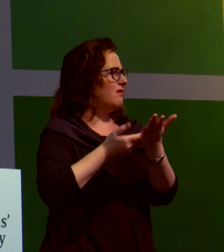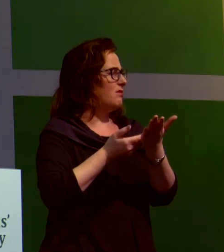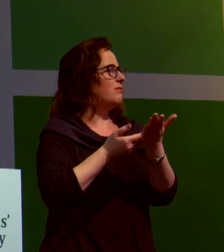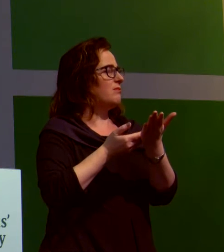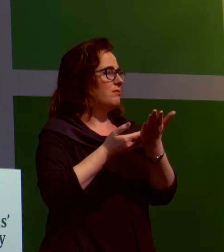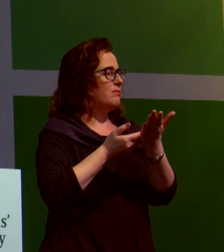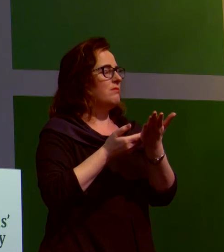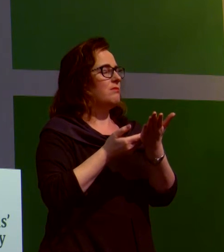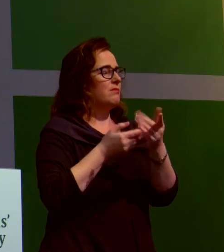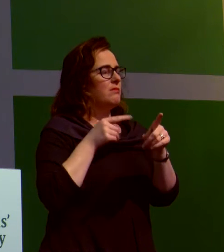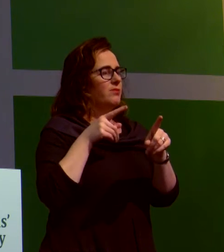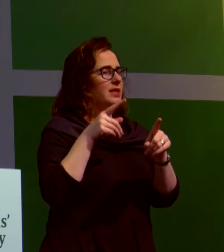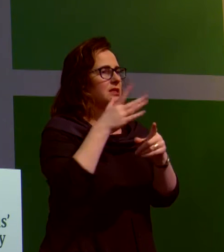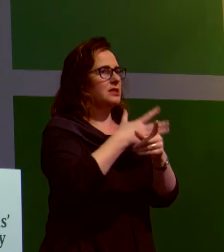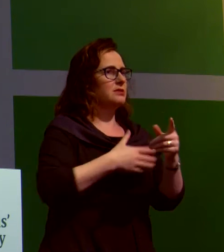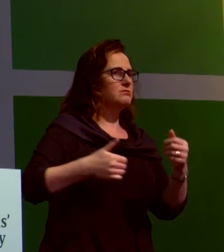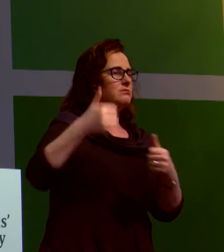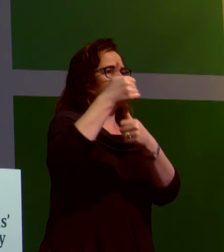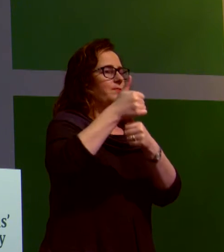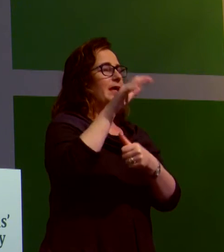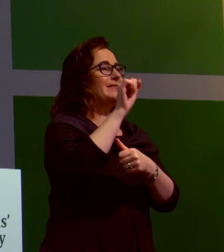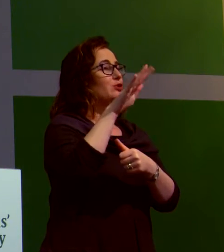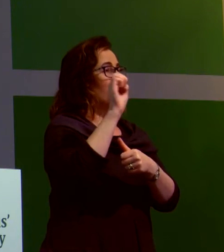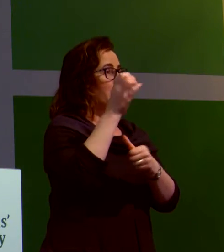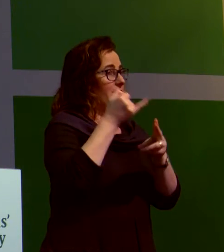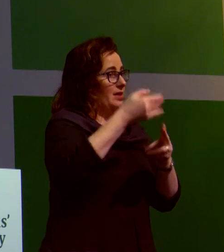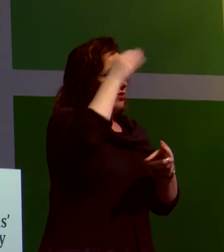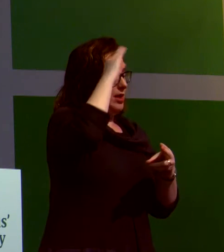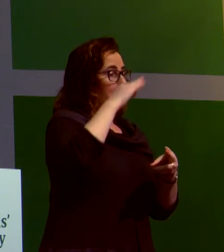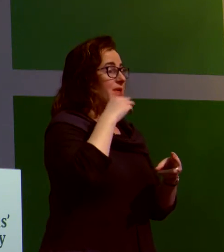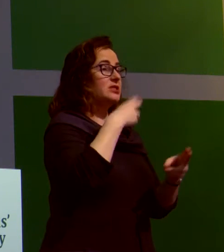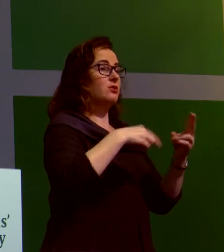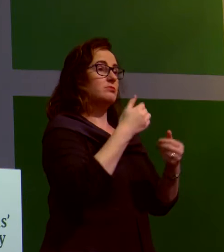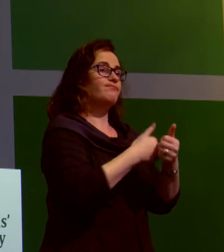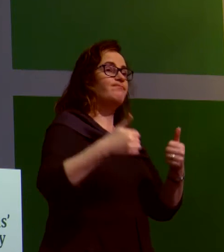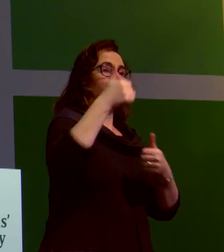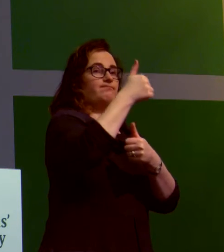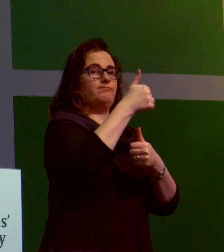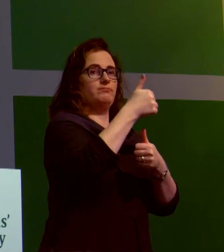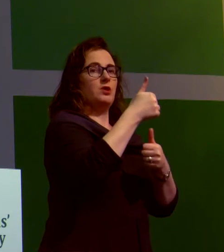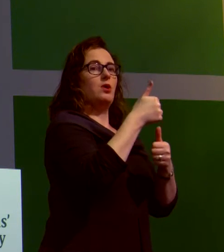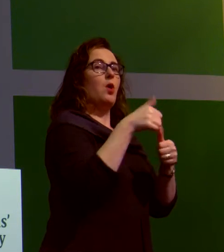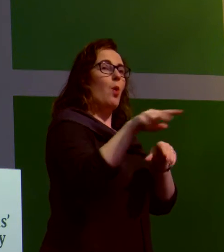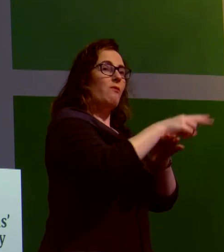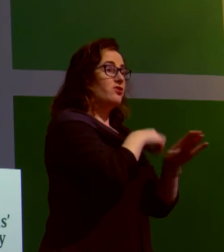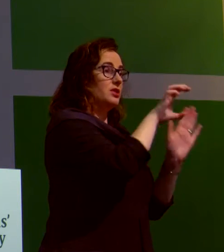said, is supreme in Ireland, so has a primacy over the legislation and the